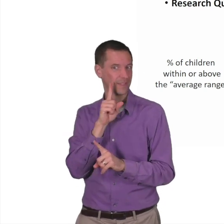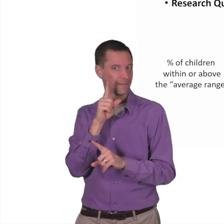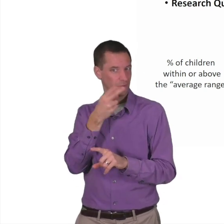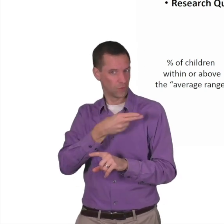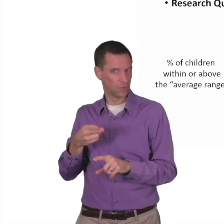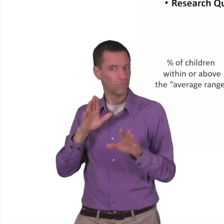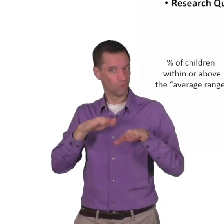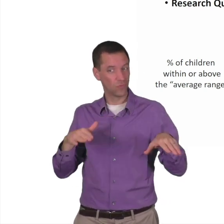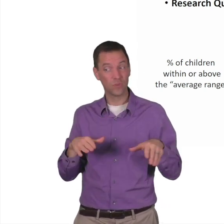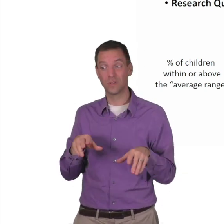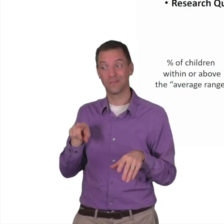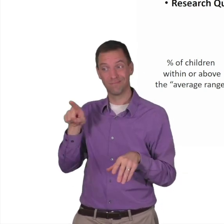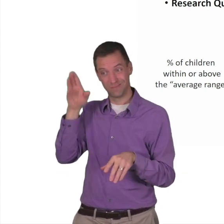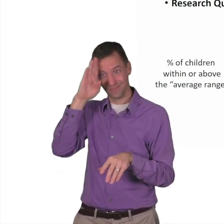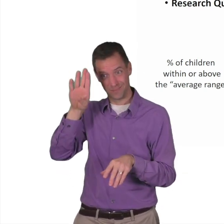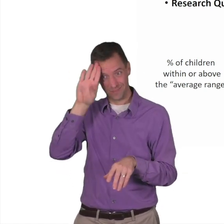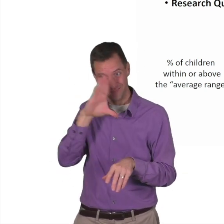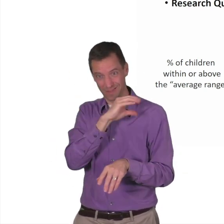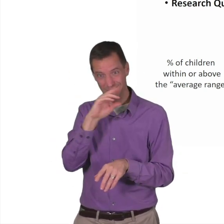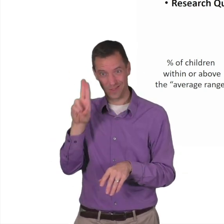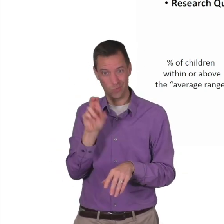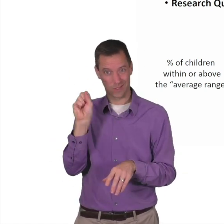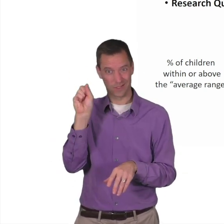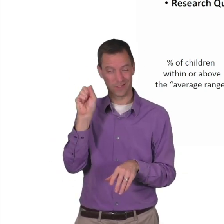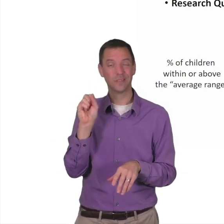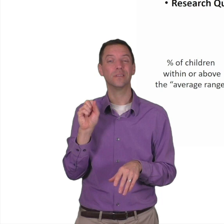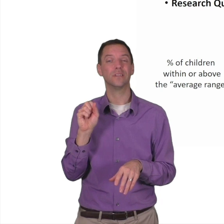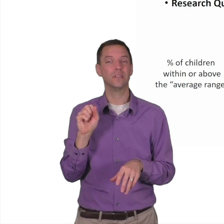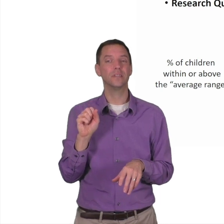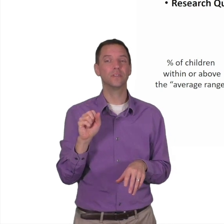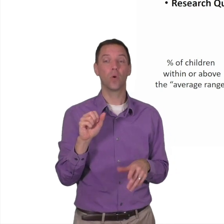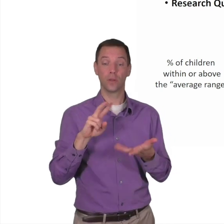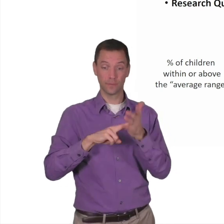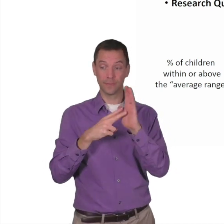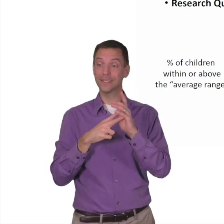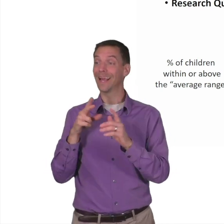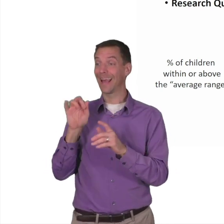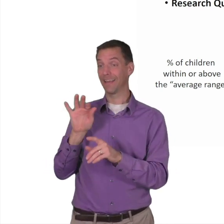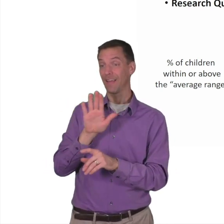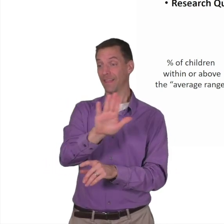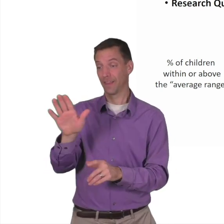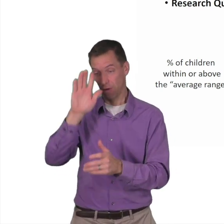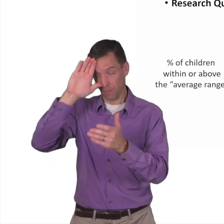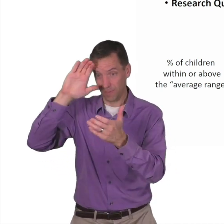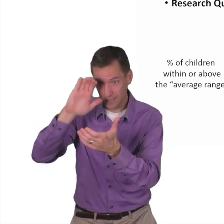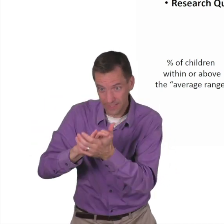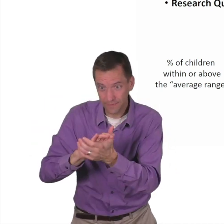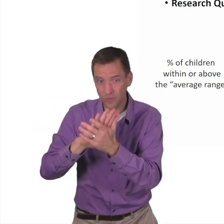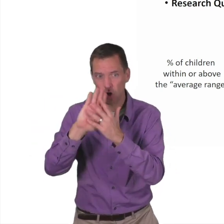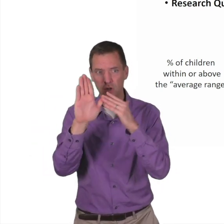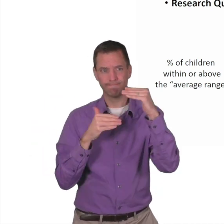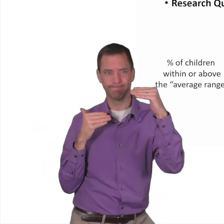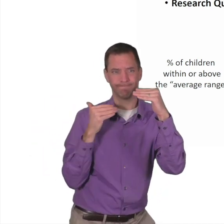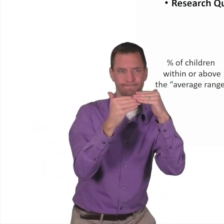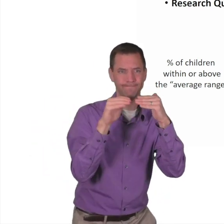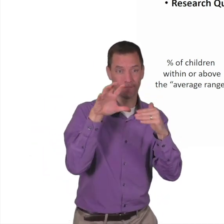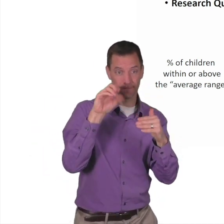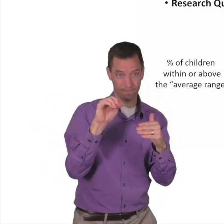50% is about the actual value that we're seeing in Australia and the US. And so this means that if